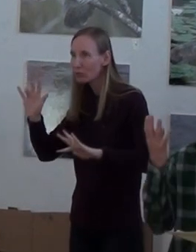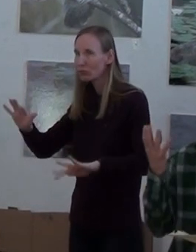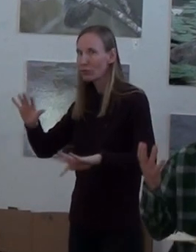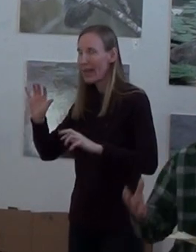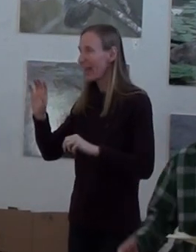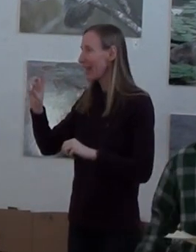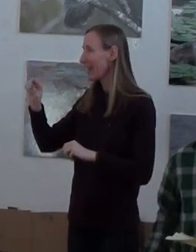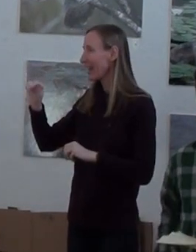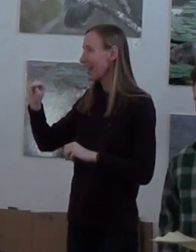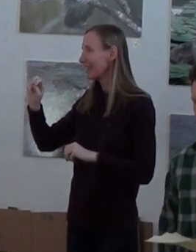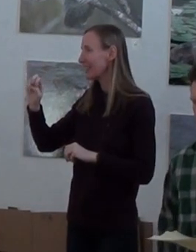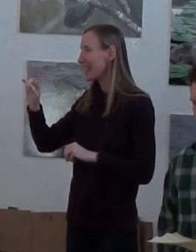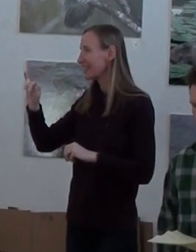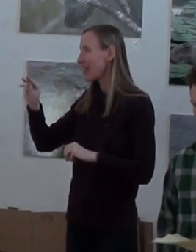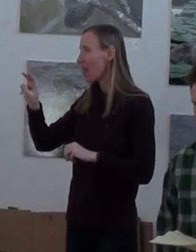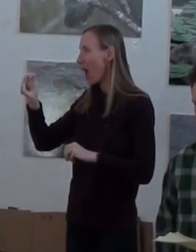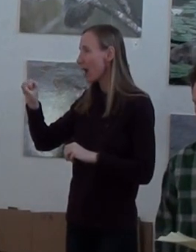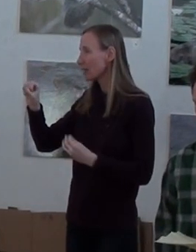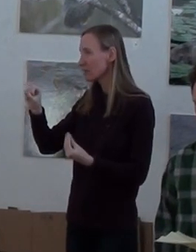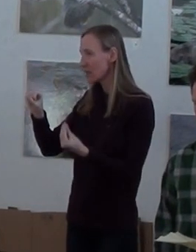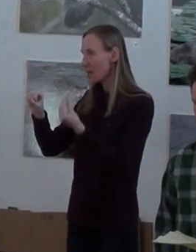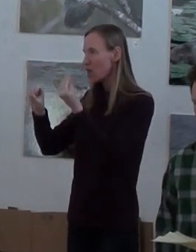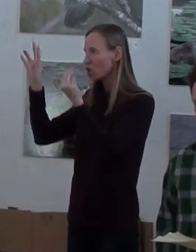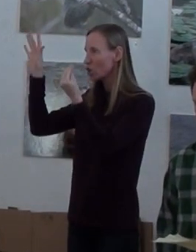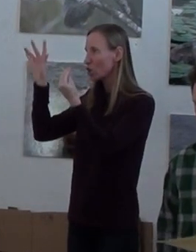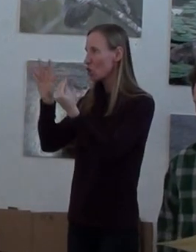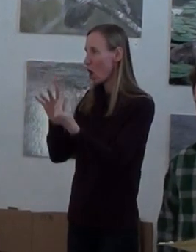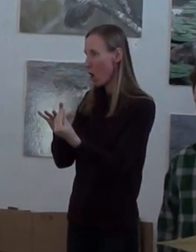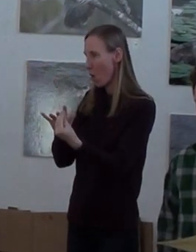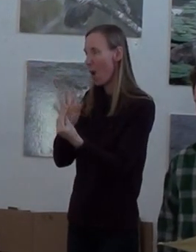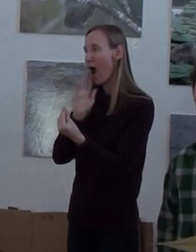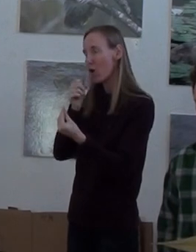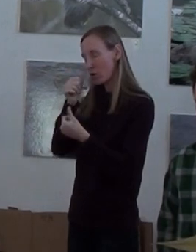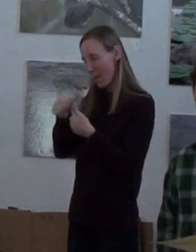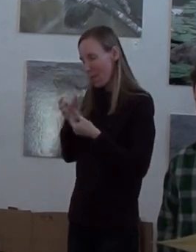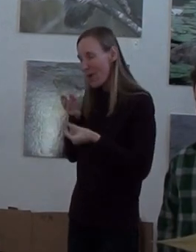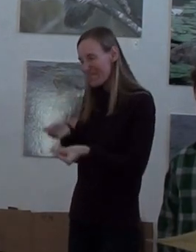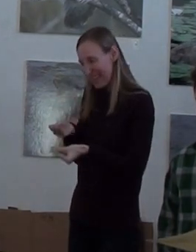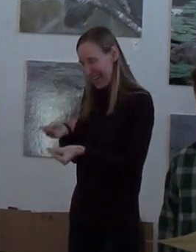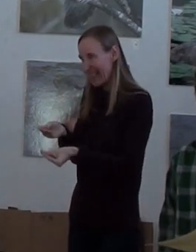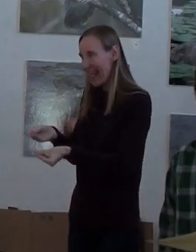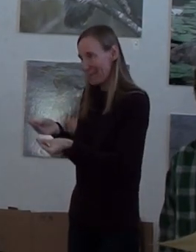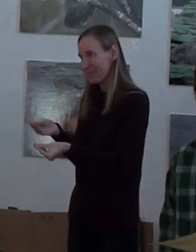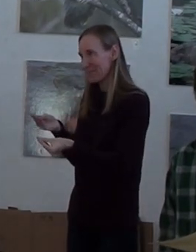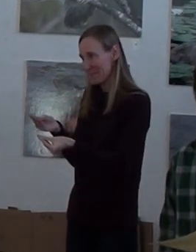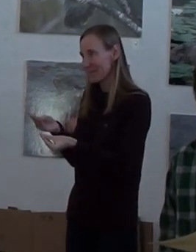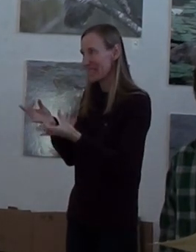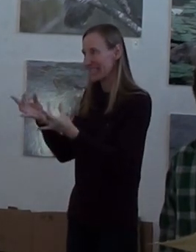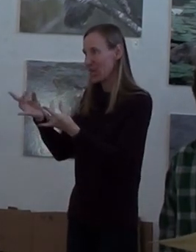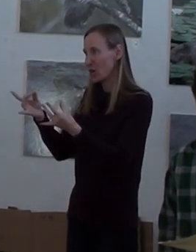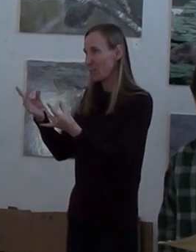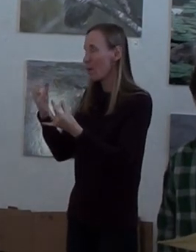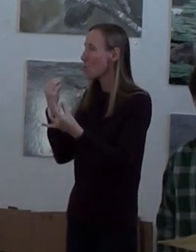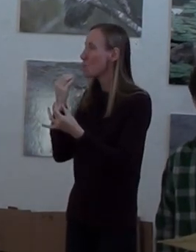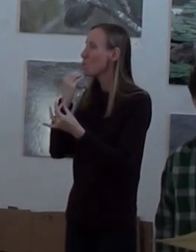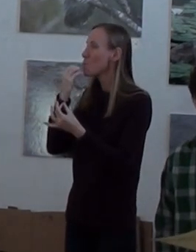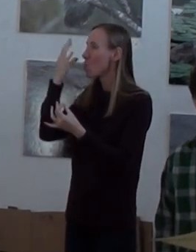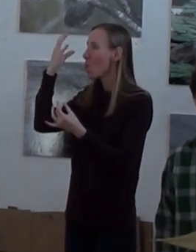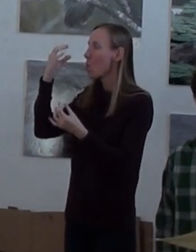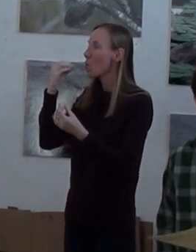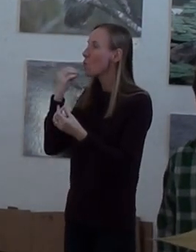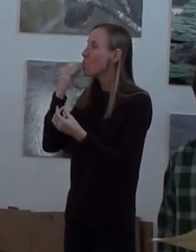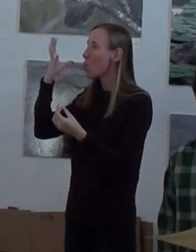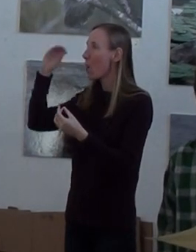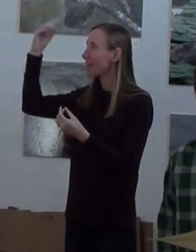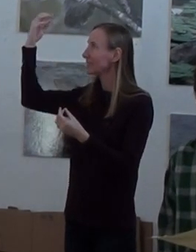were just starting to pop, you know, and it was wet. I remember feeding syrup to bees with dandelions. If it was just warm and sunny, the dandelions would have been there to